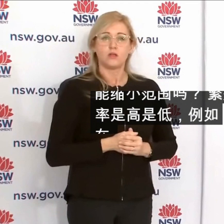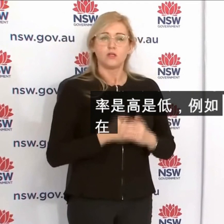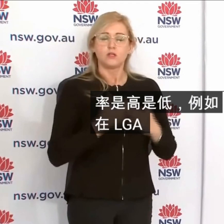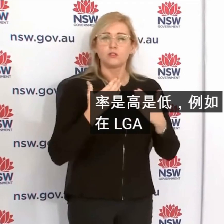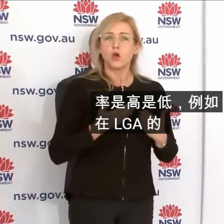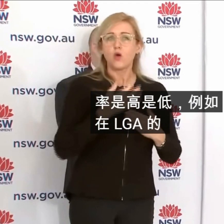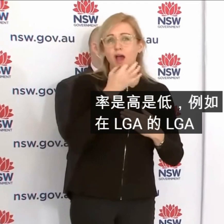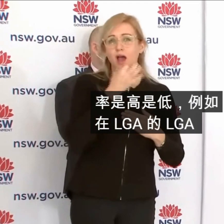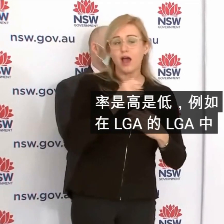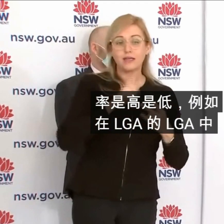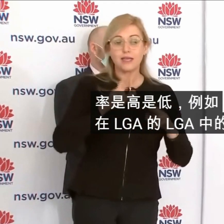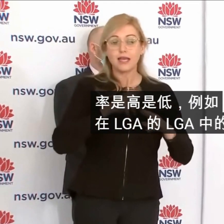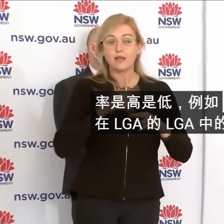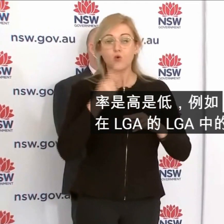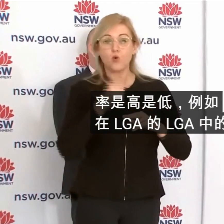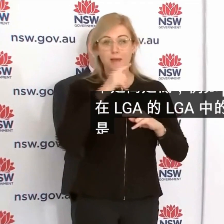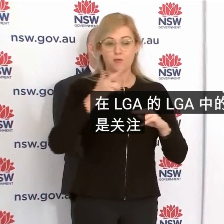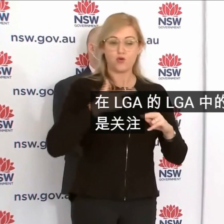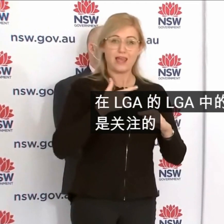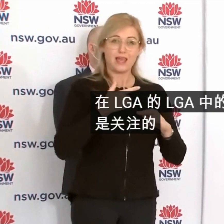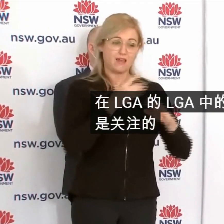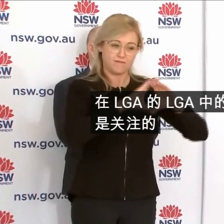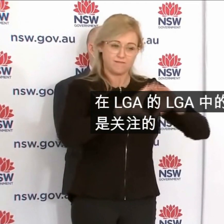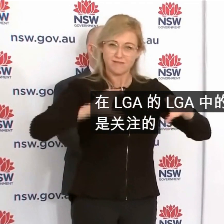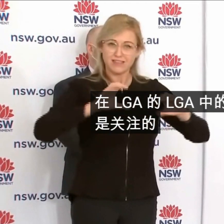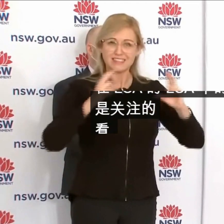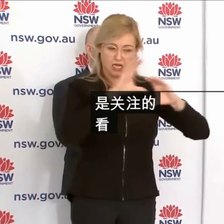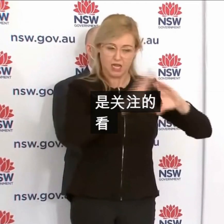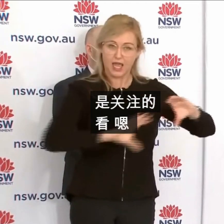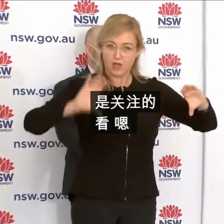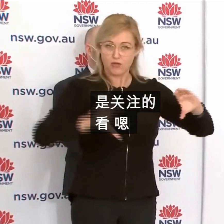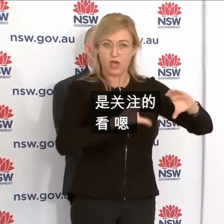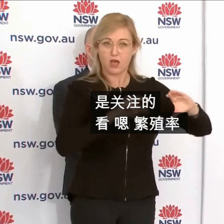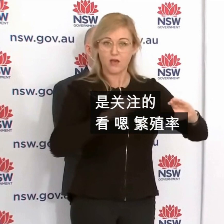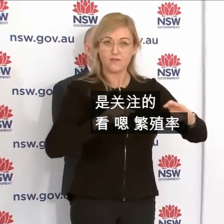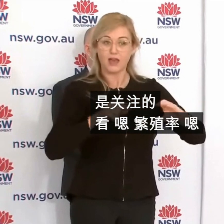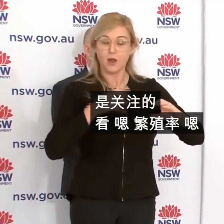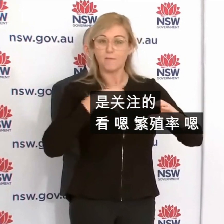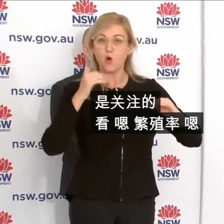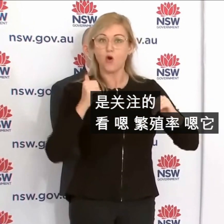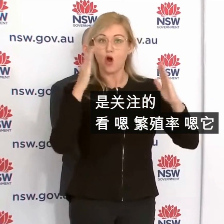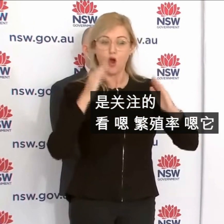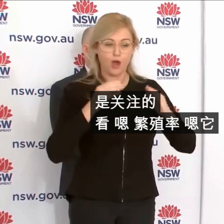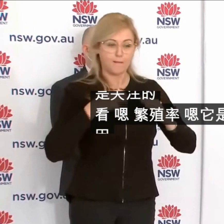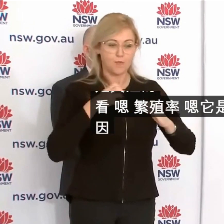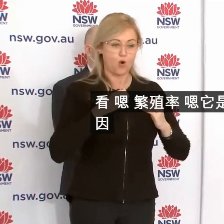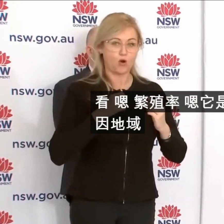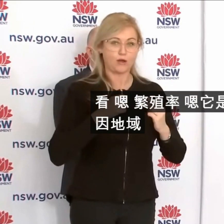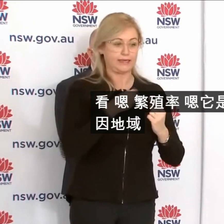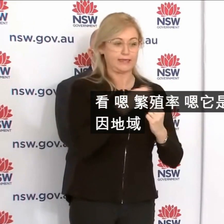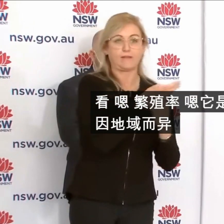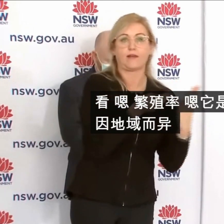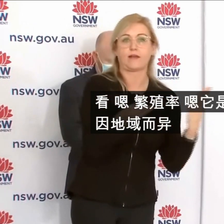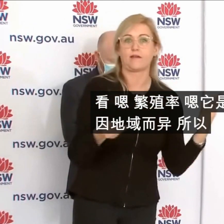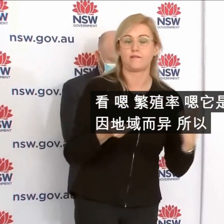lower, for instance, in the authorised workers in the LGA, in the LGAs of concern? Look, the reproductive rate does